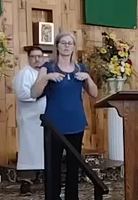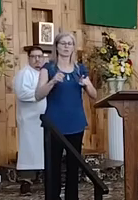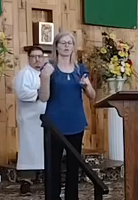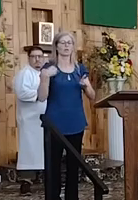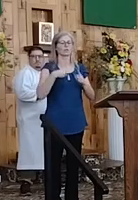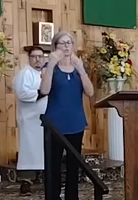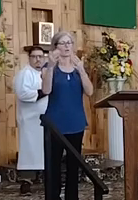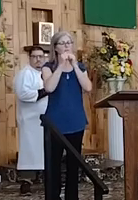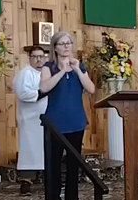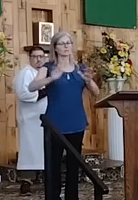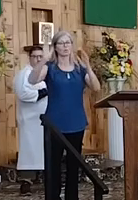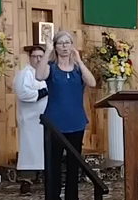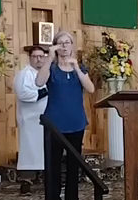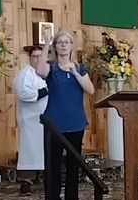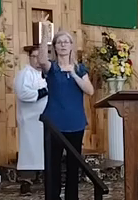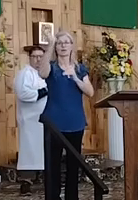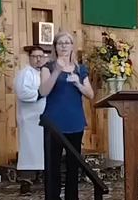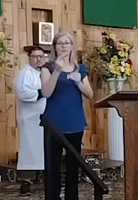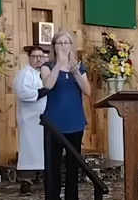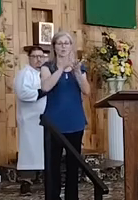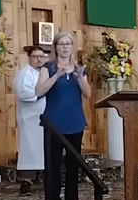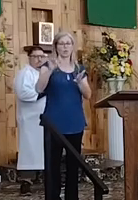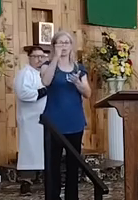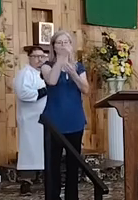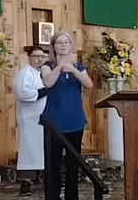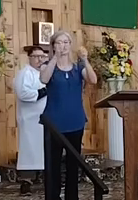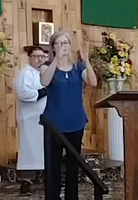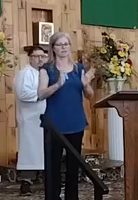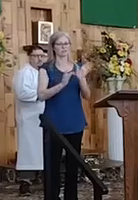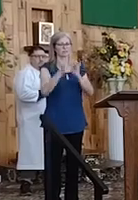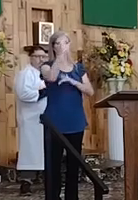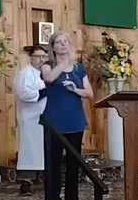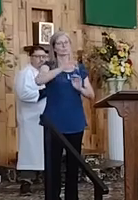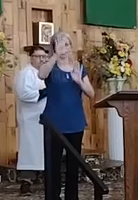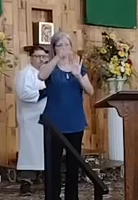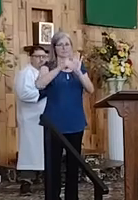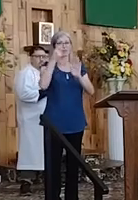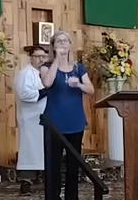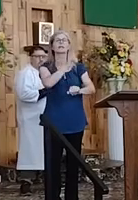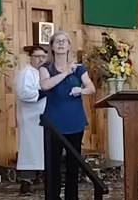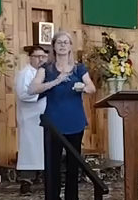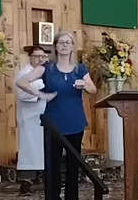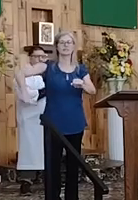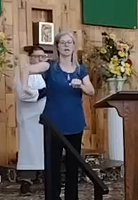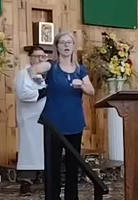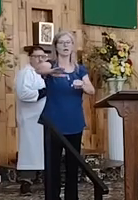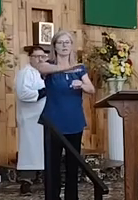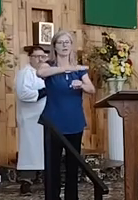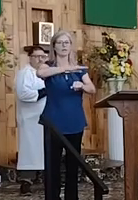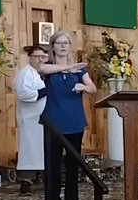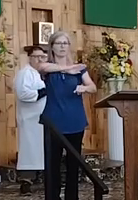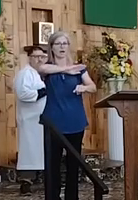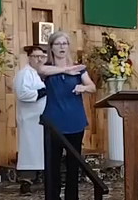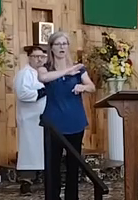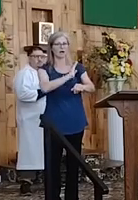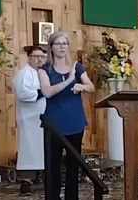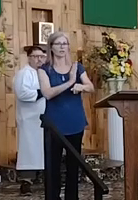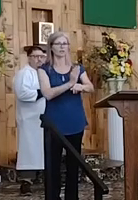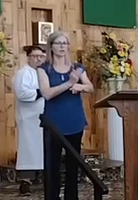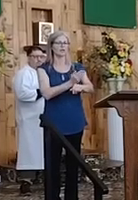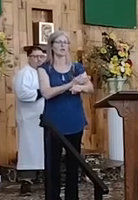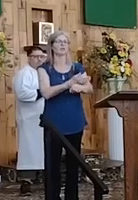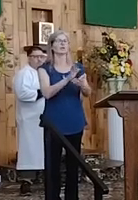blessed hope the coming in glory of our Savior, Jesus Christ. For the kingdom and the